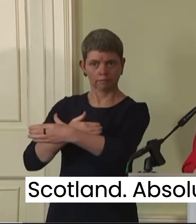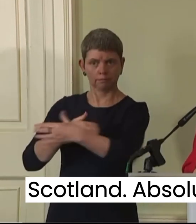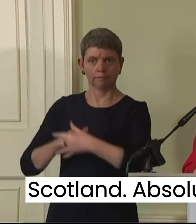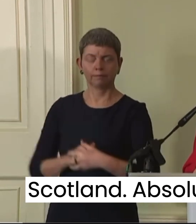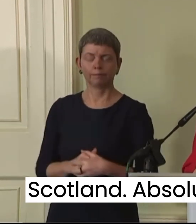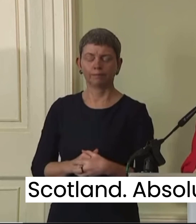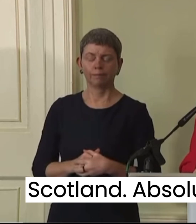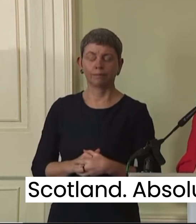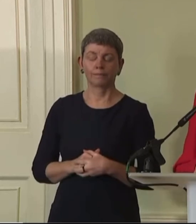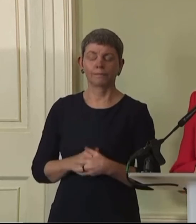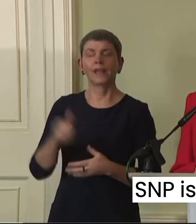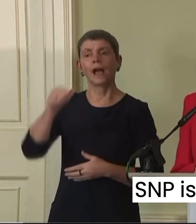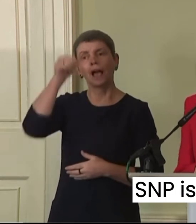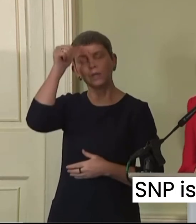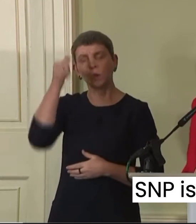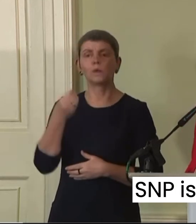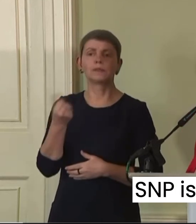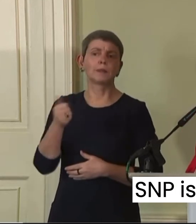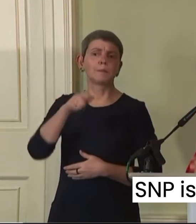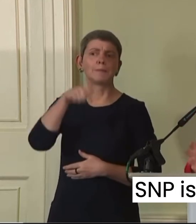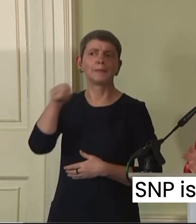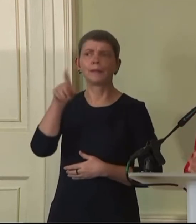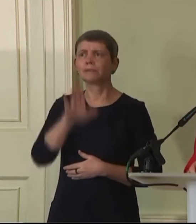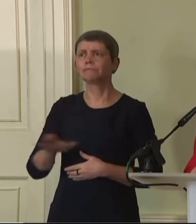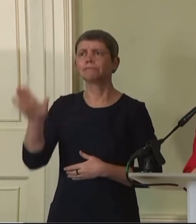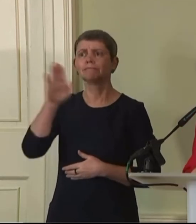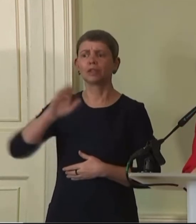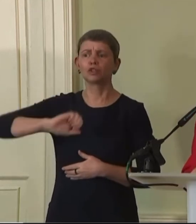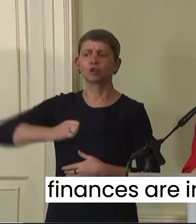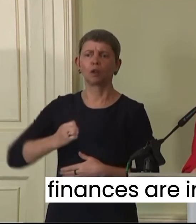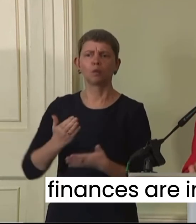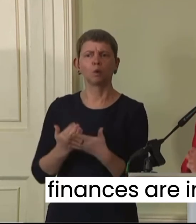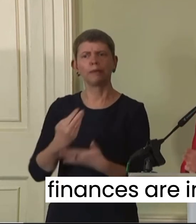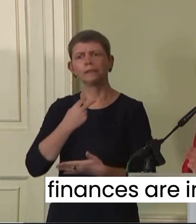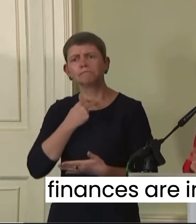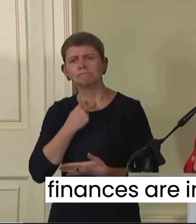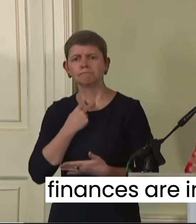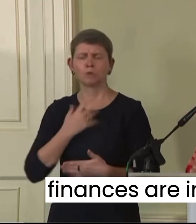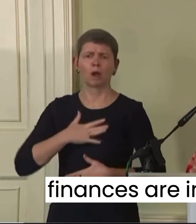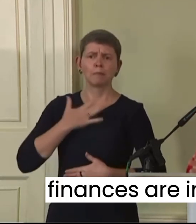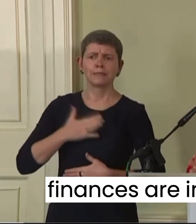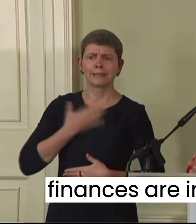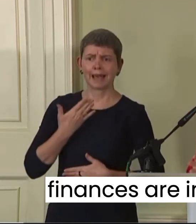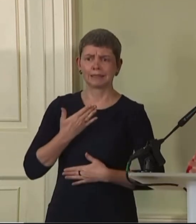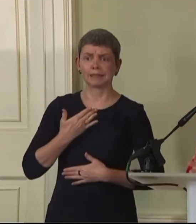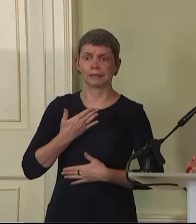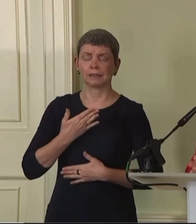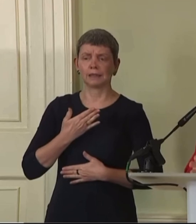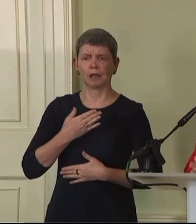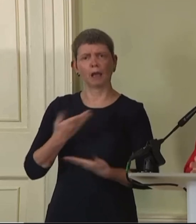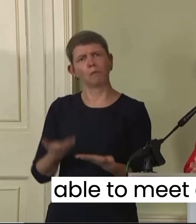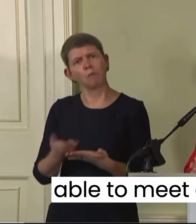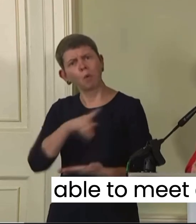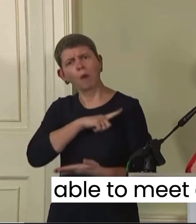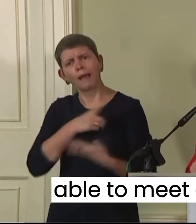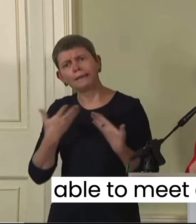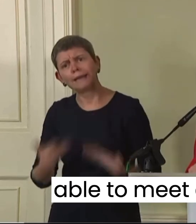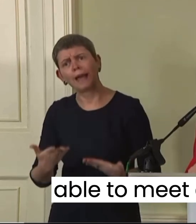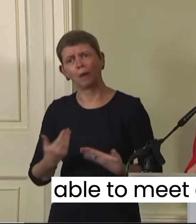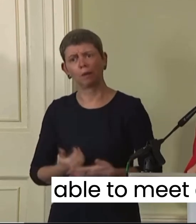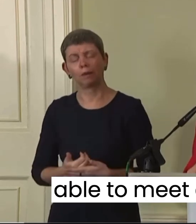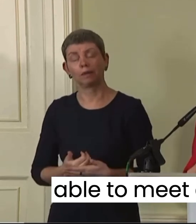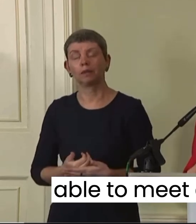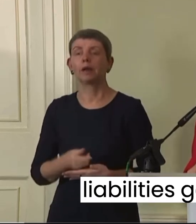"Absolutely, categorically, the SNP is solvent. The finances are in balance. We will be able to meet